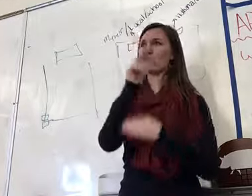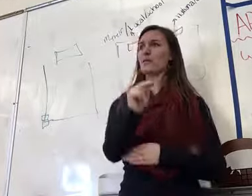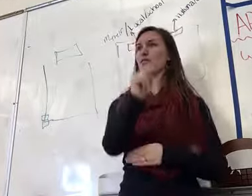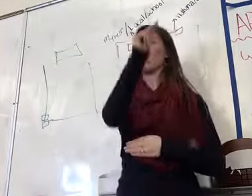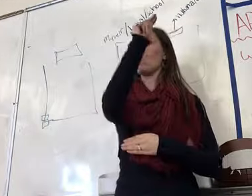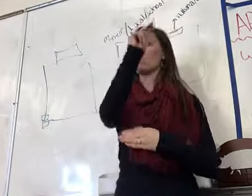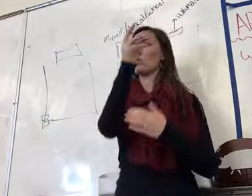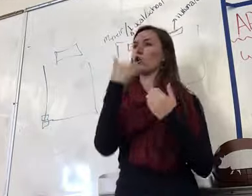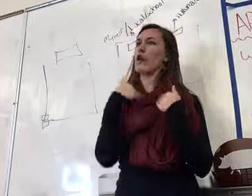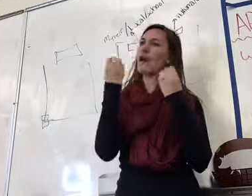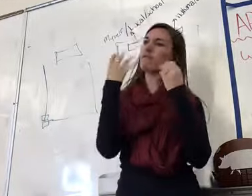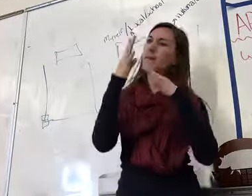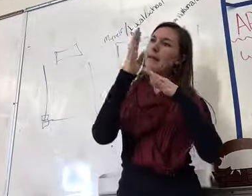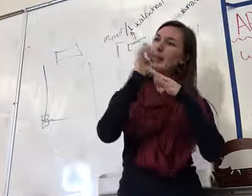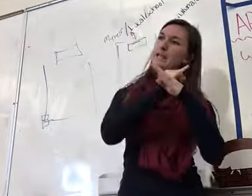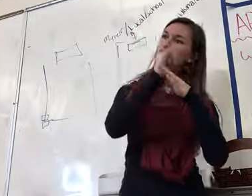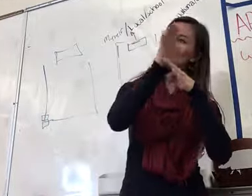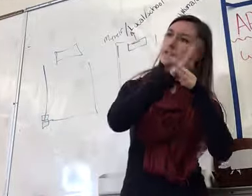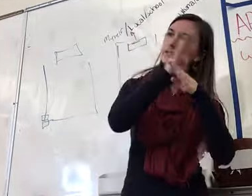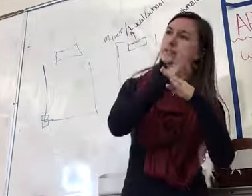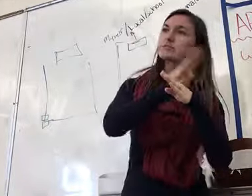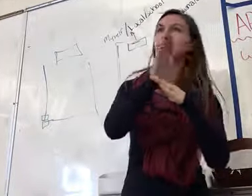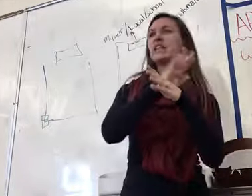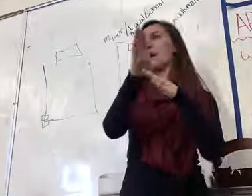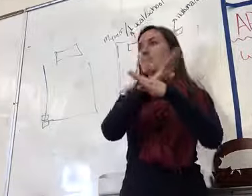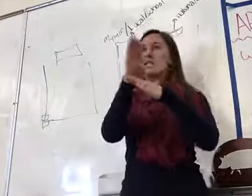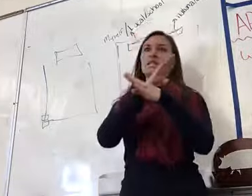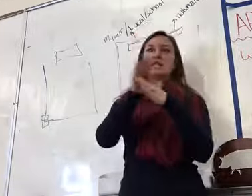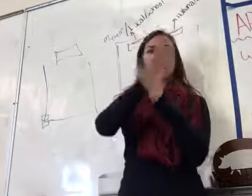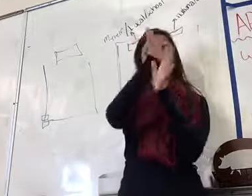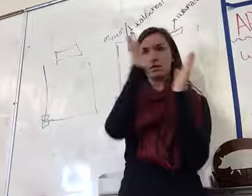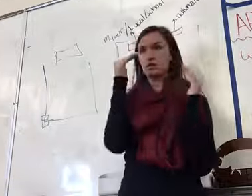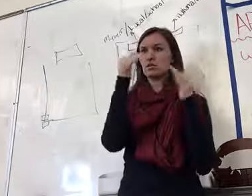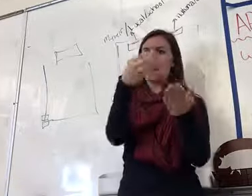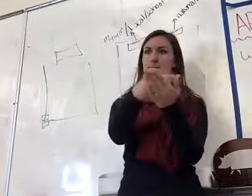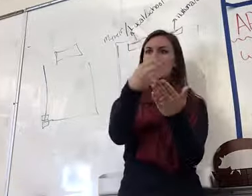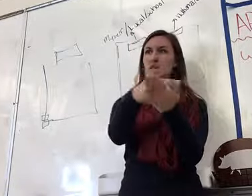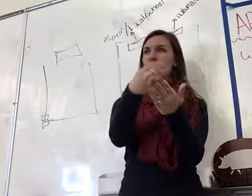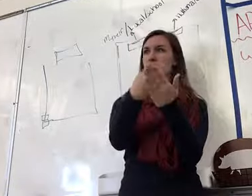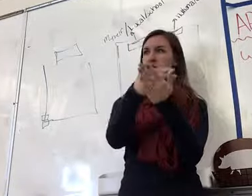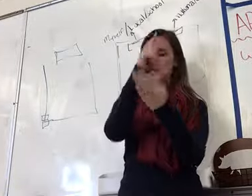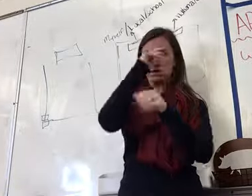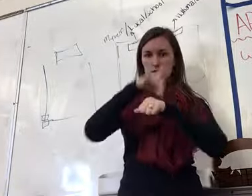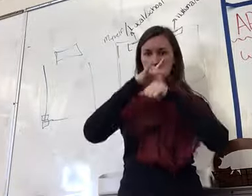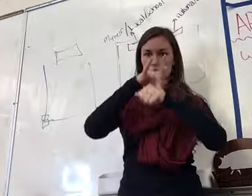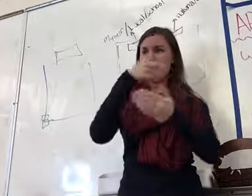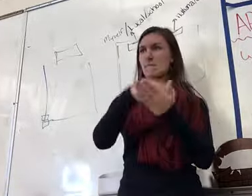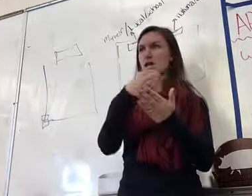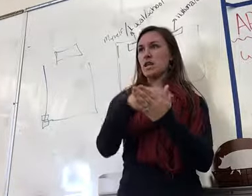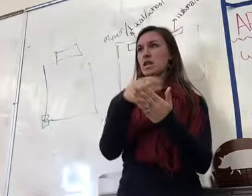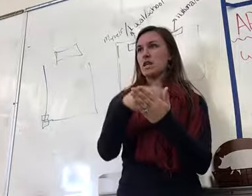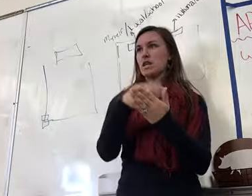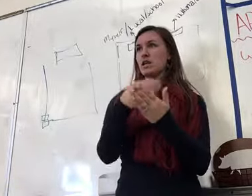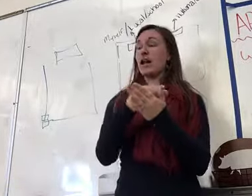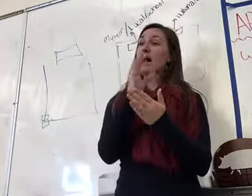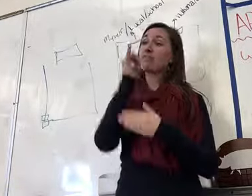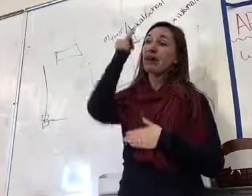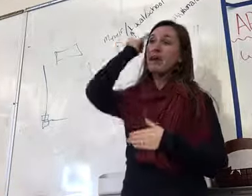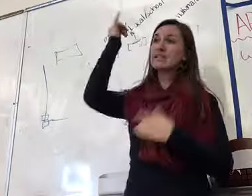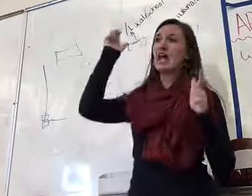and power. And his big thing is business, business, business. Money, money, money. Also has the idea of big government. That's